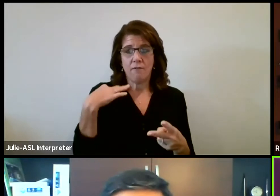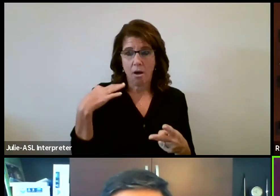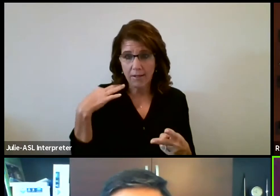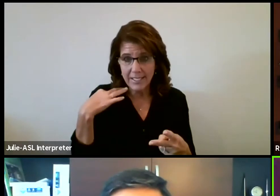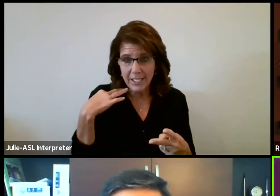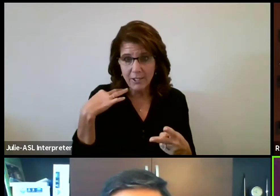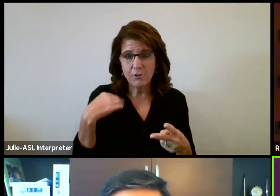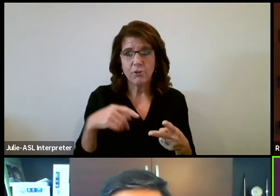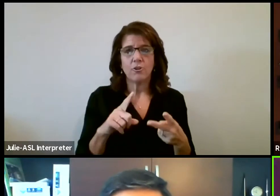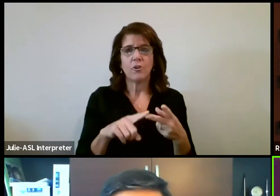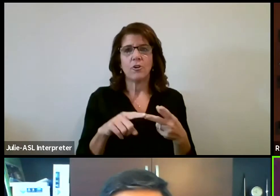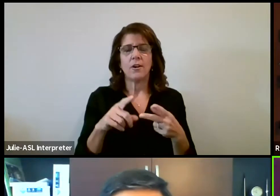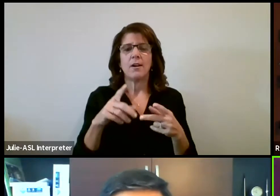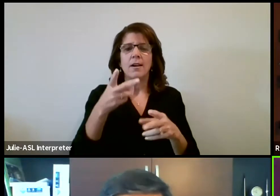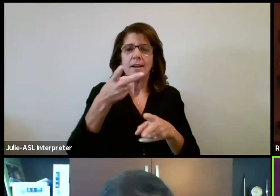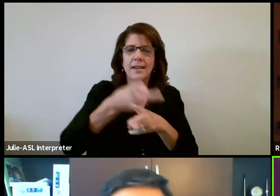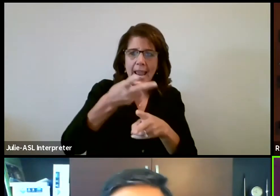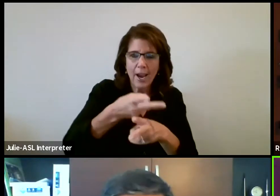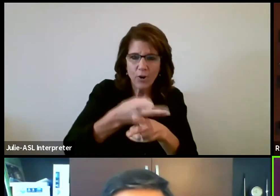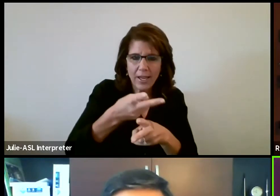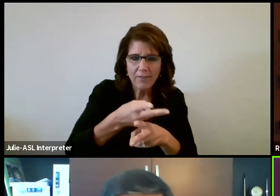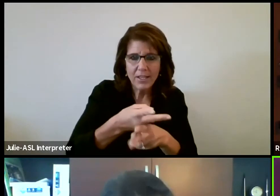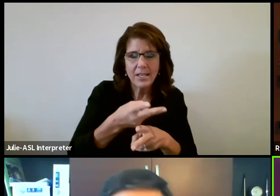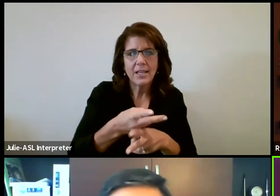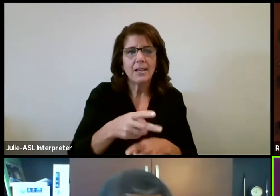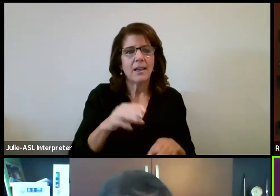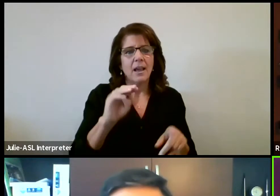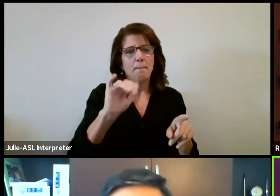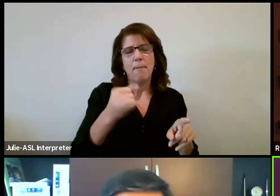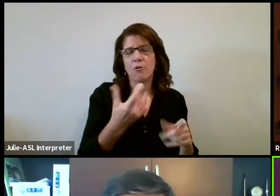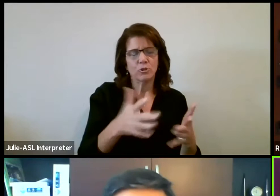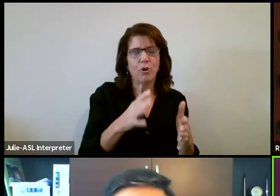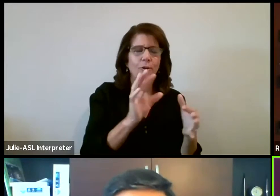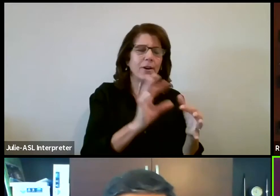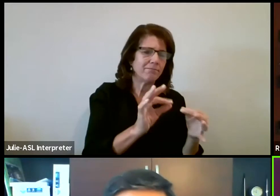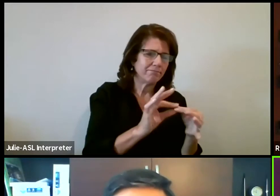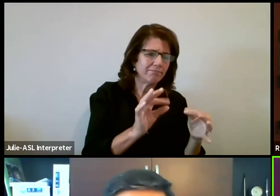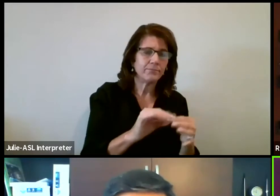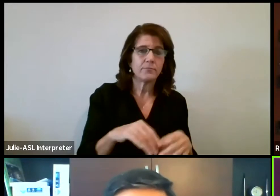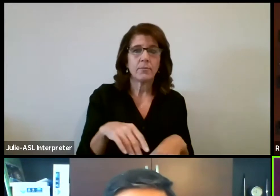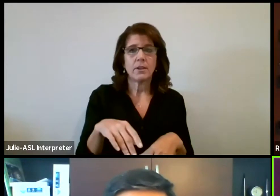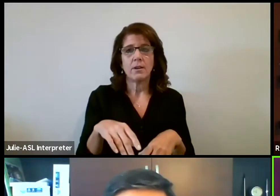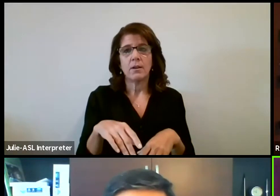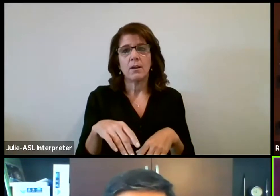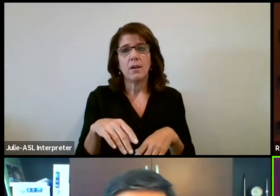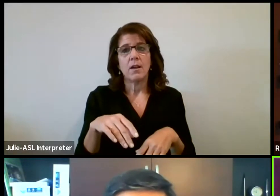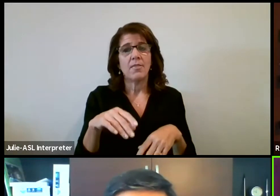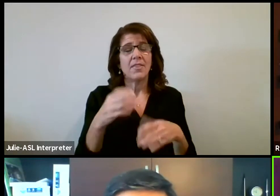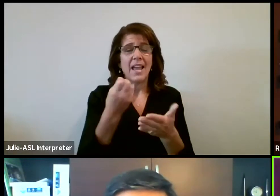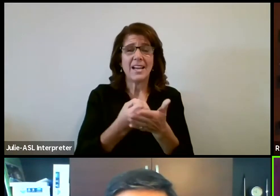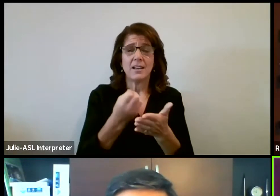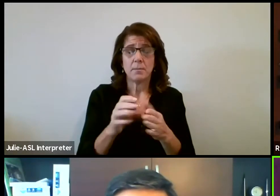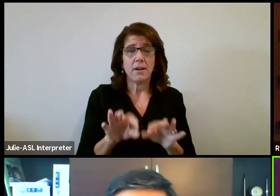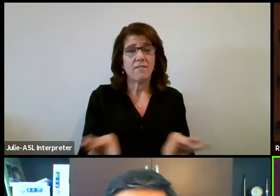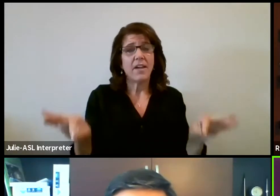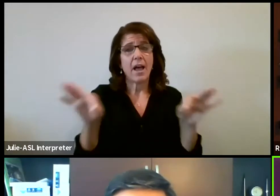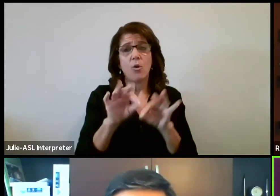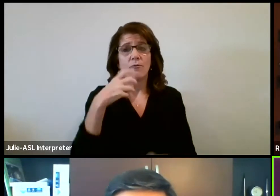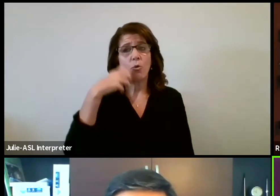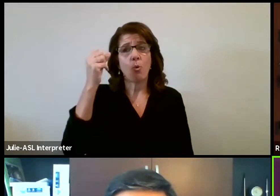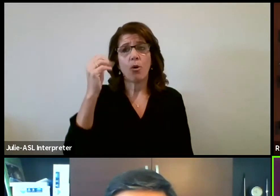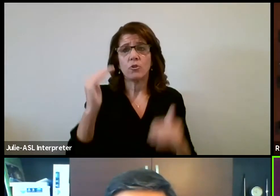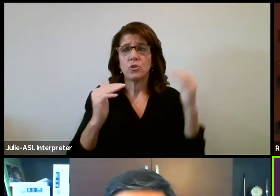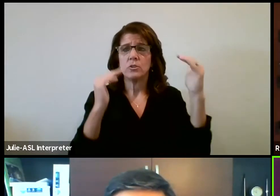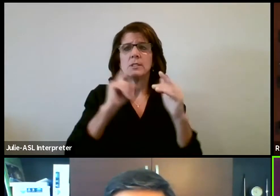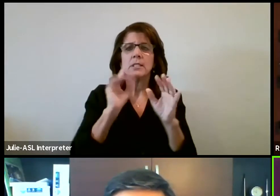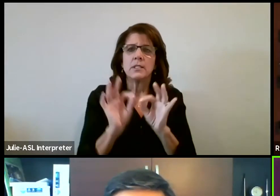volunteerism, caregiving, which Maj has already been talking about, the economic value of older adults is